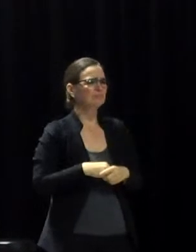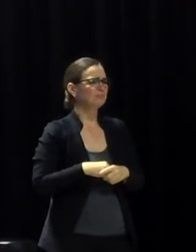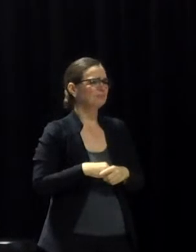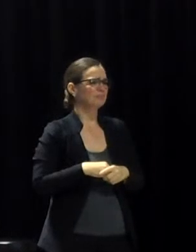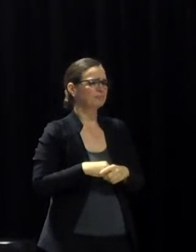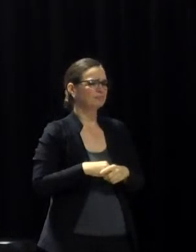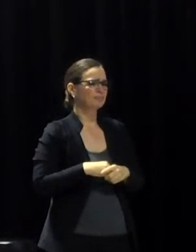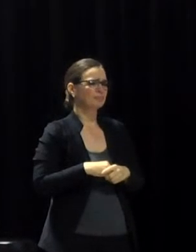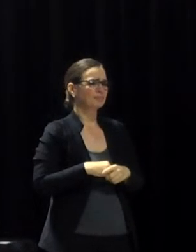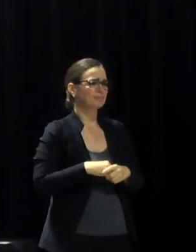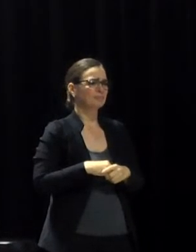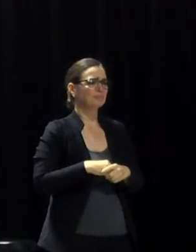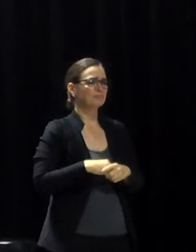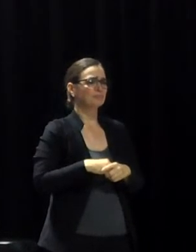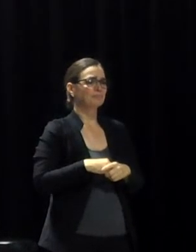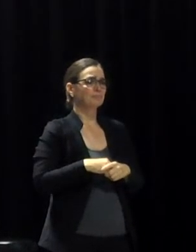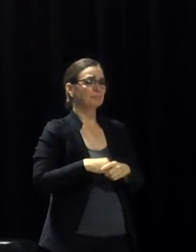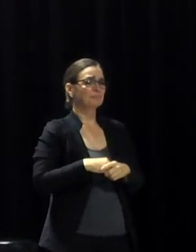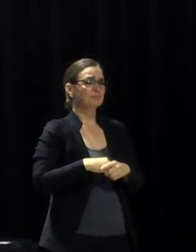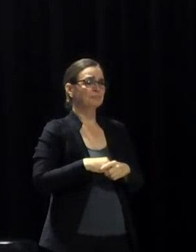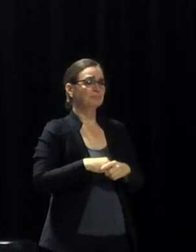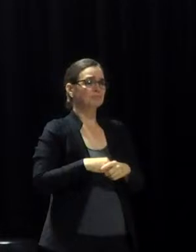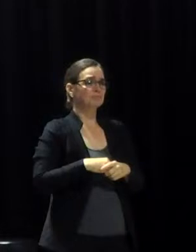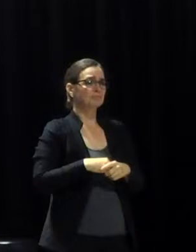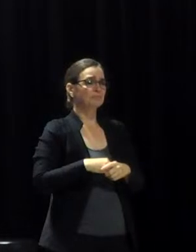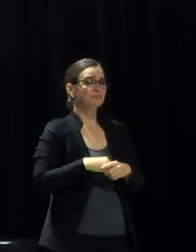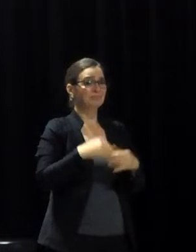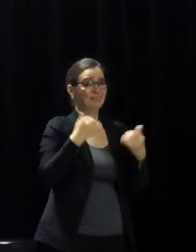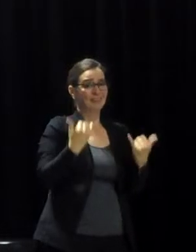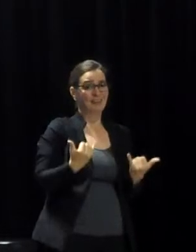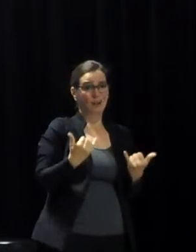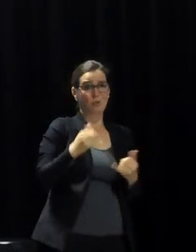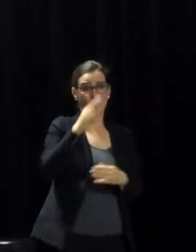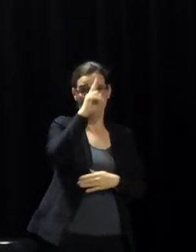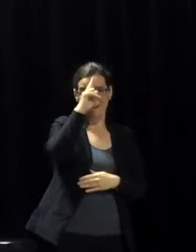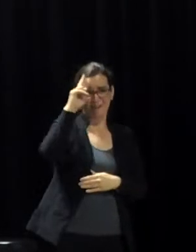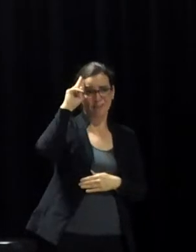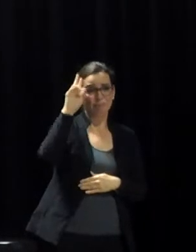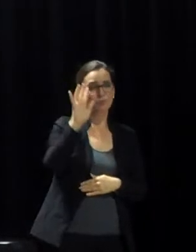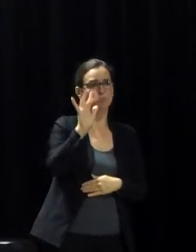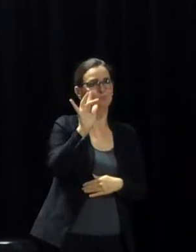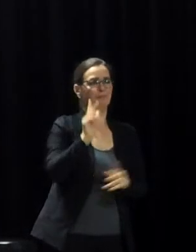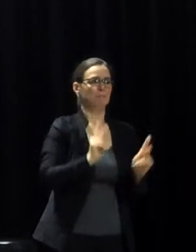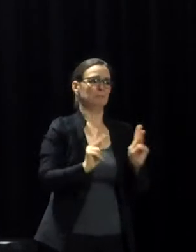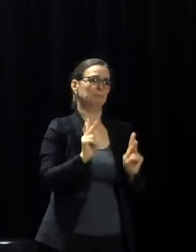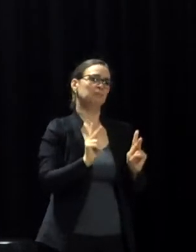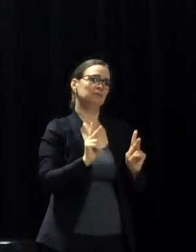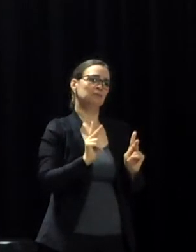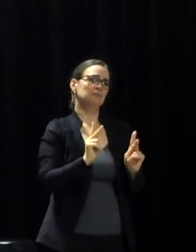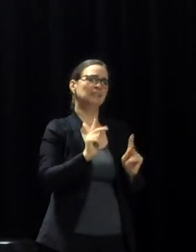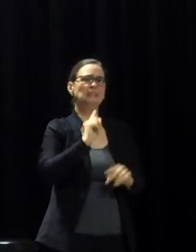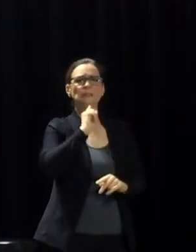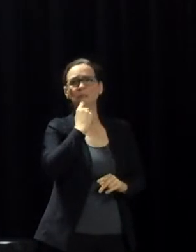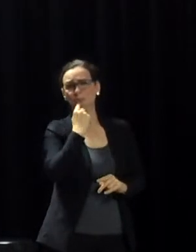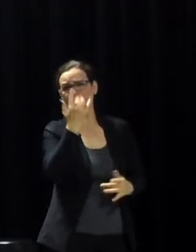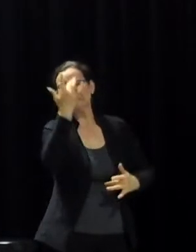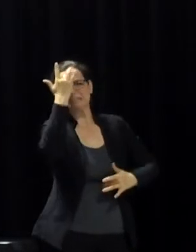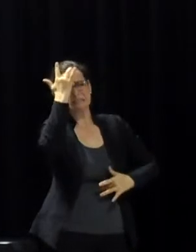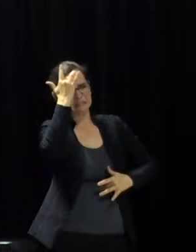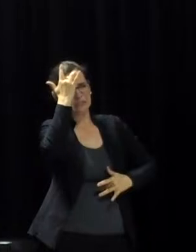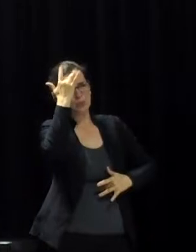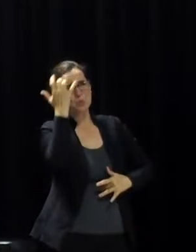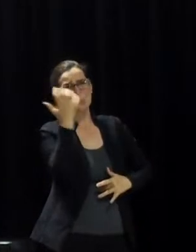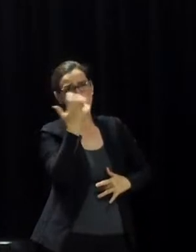25 individuals in the hospital, 6 in the ICU. As cases go up, a percentage of cases will always